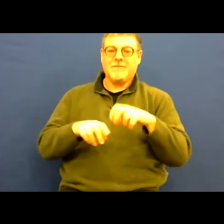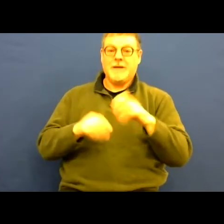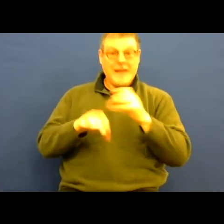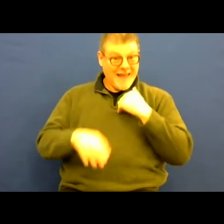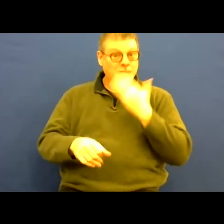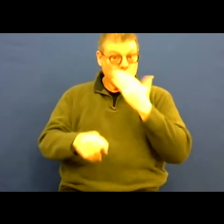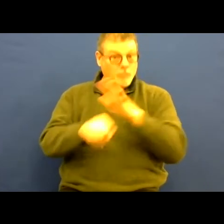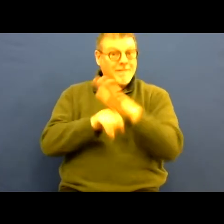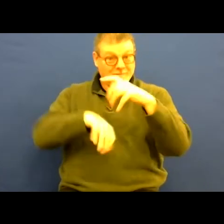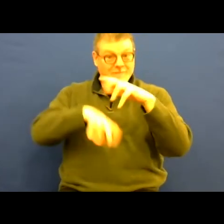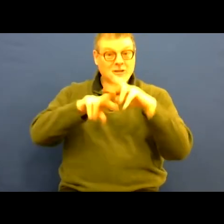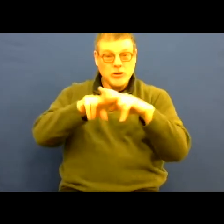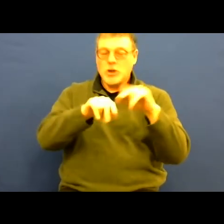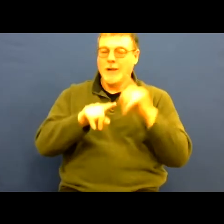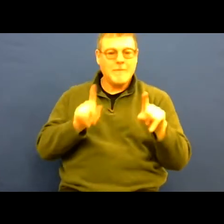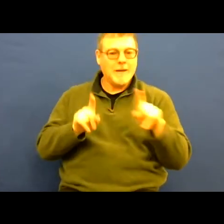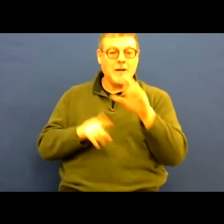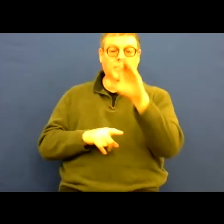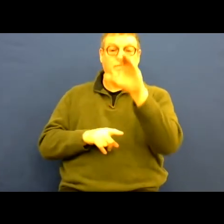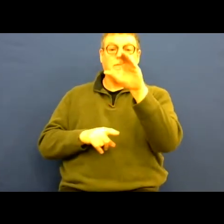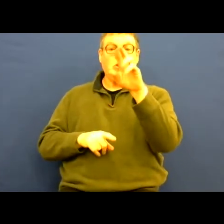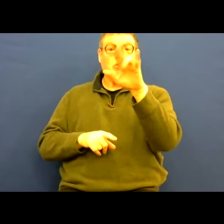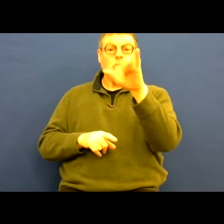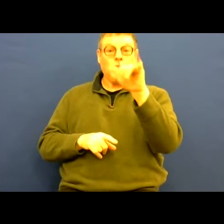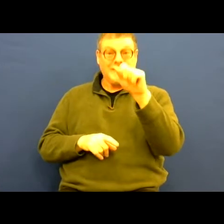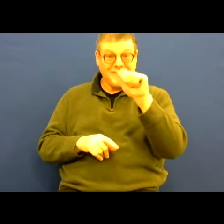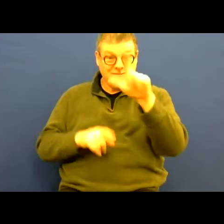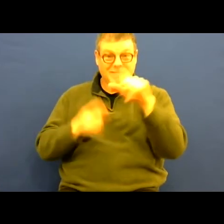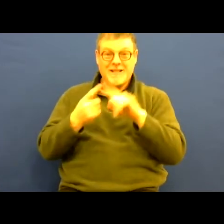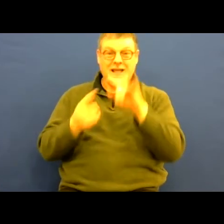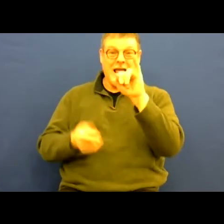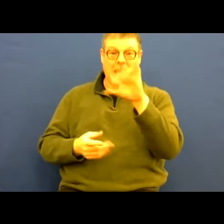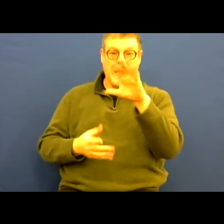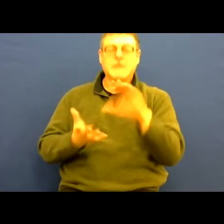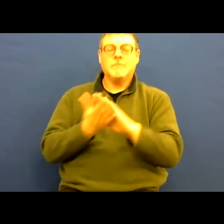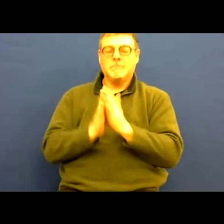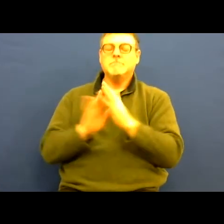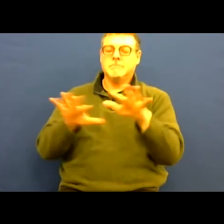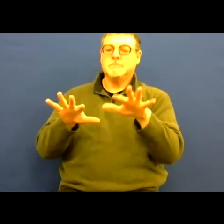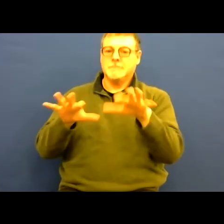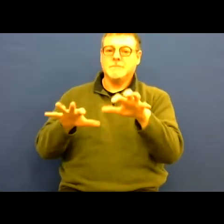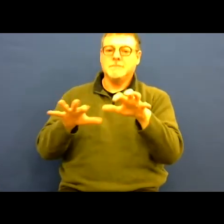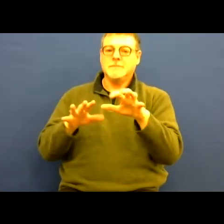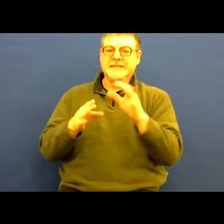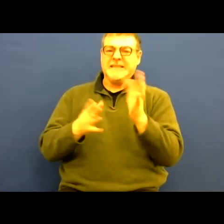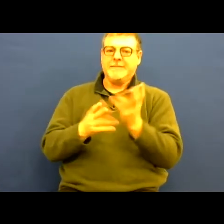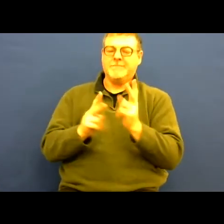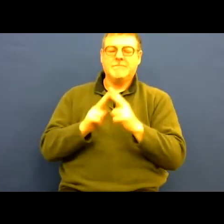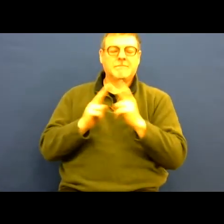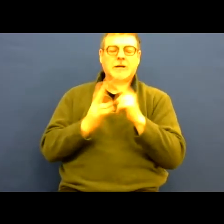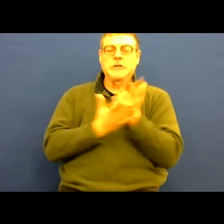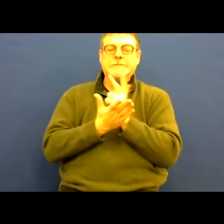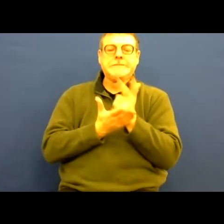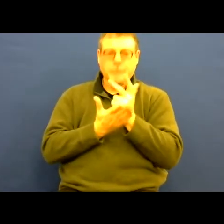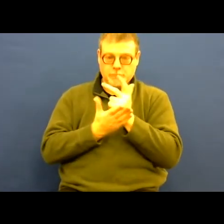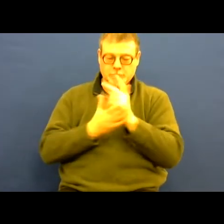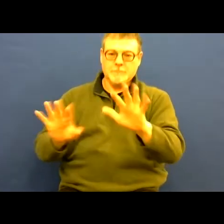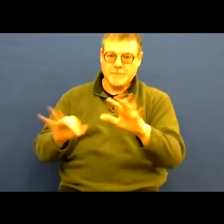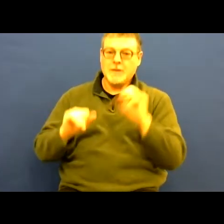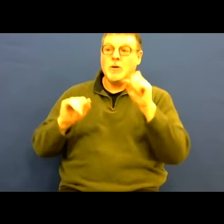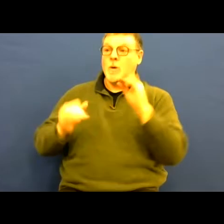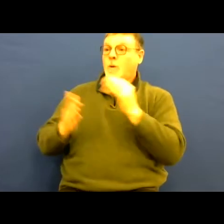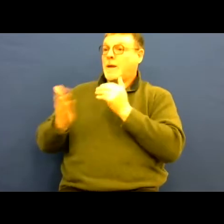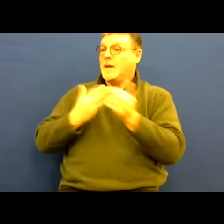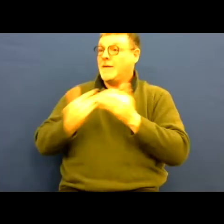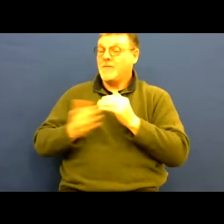salted. That crystalline ice just makes it slippery. So, you know, anytime we have conditions like this, even with them out